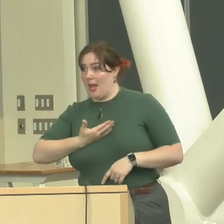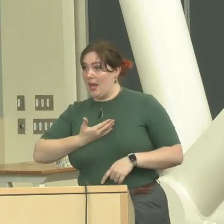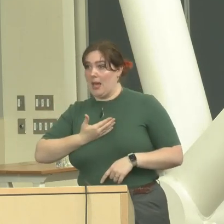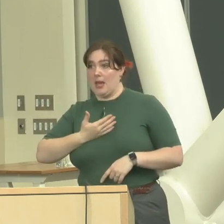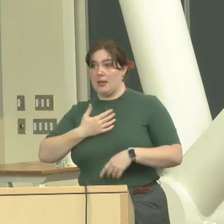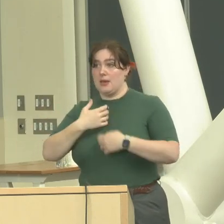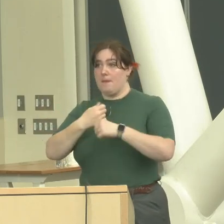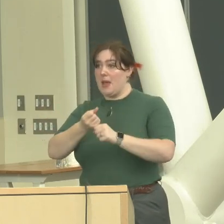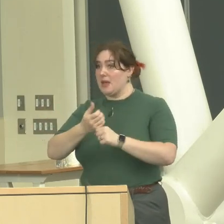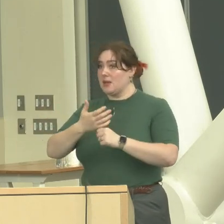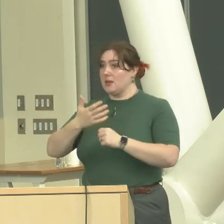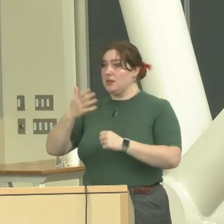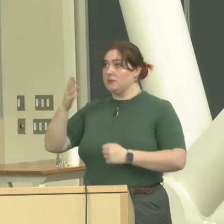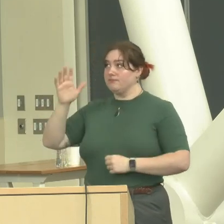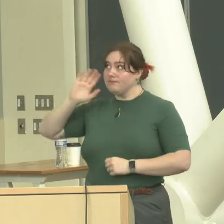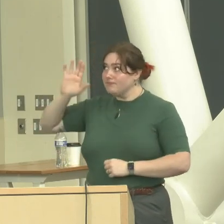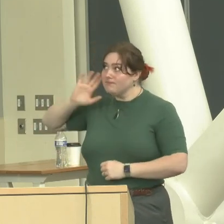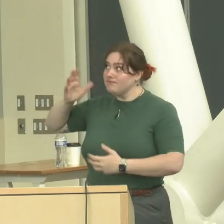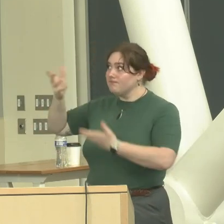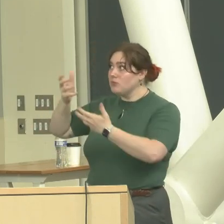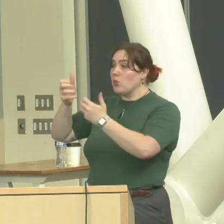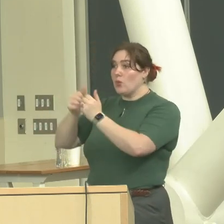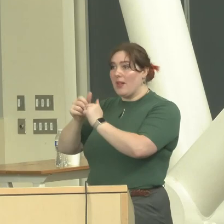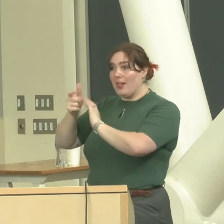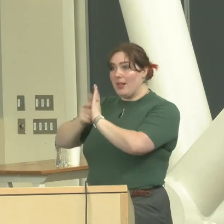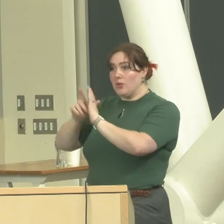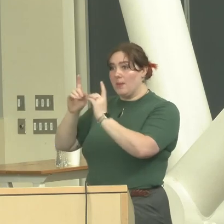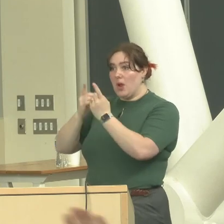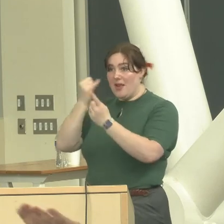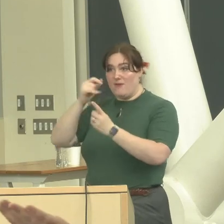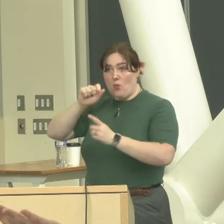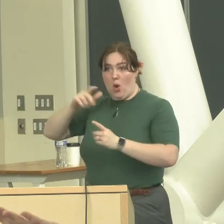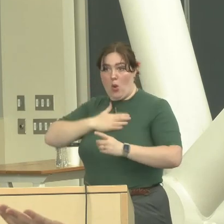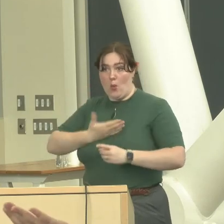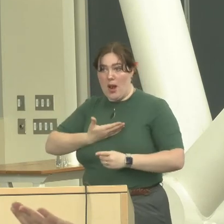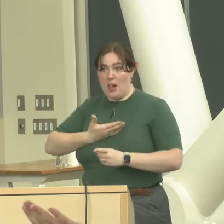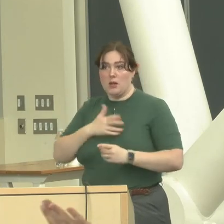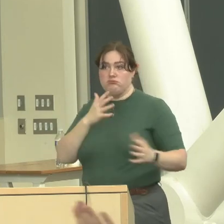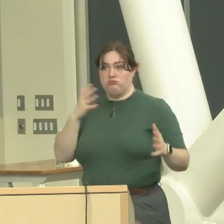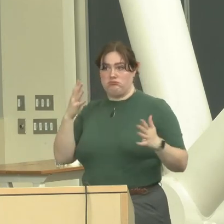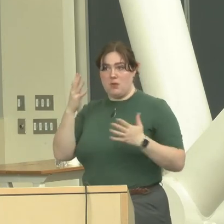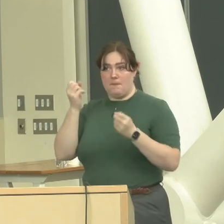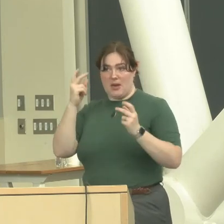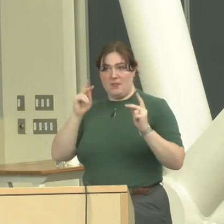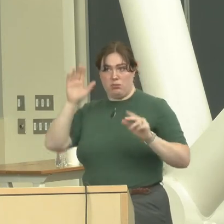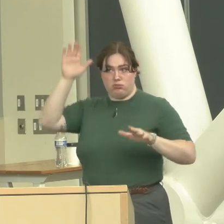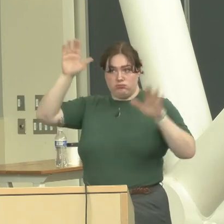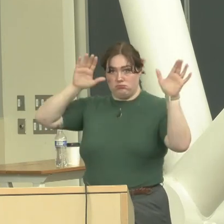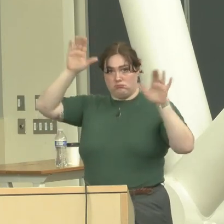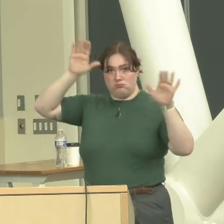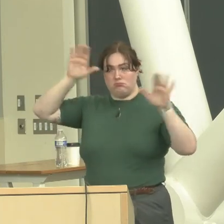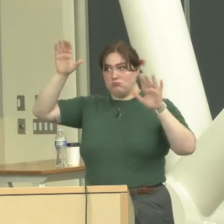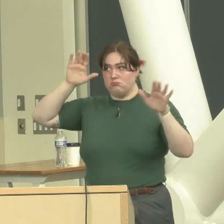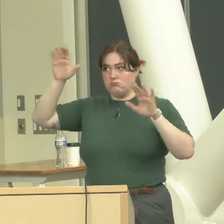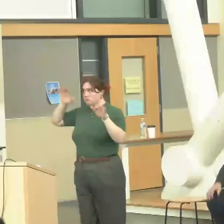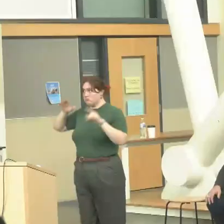a plea, if you will, to the legislature. So if you all are willing to do that, let's make it happen together. Thank you.